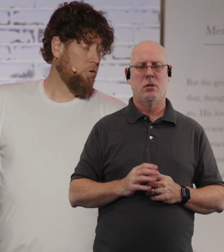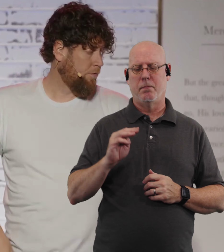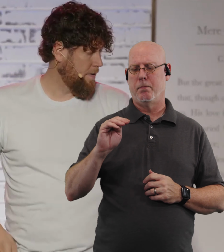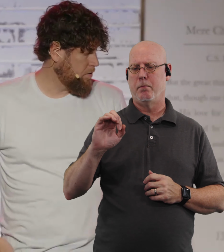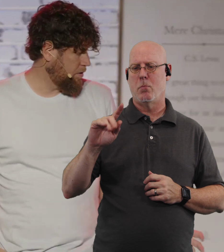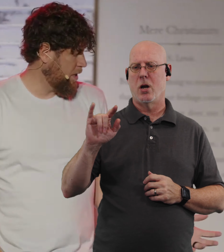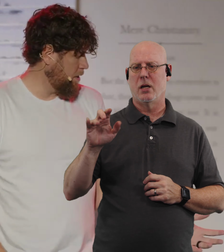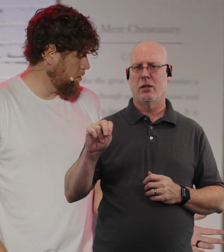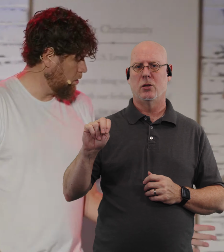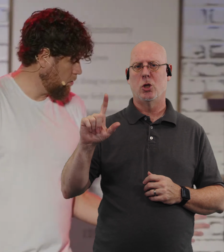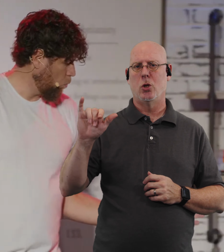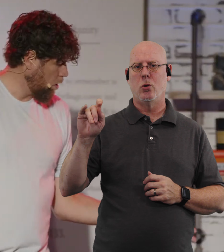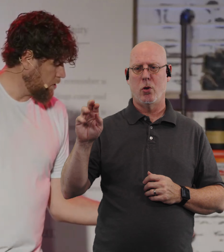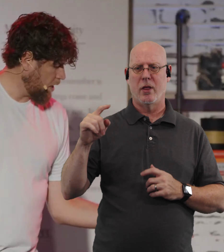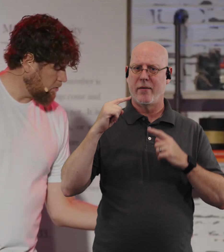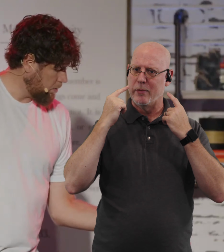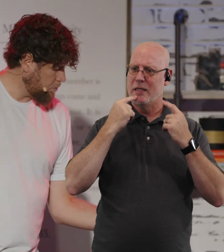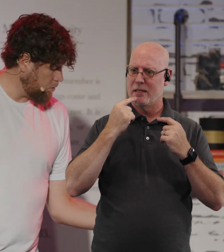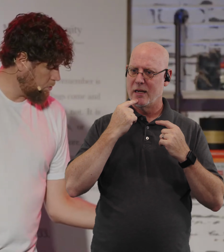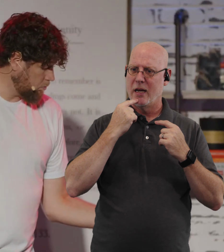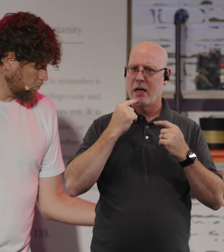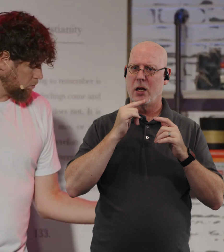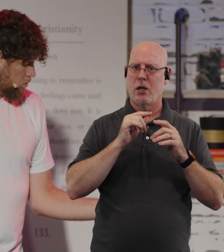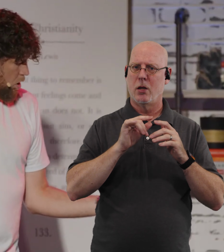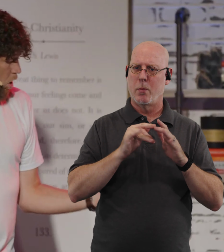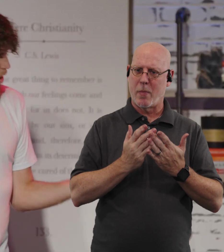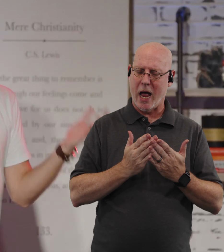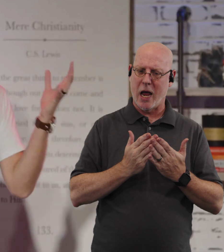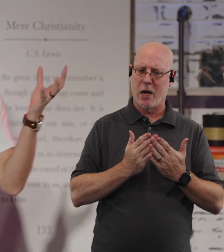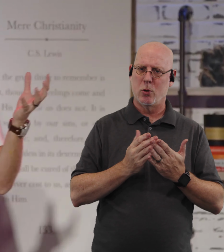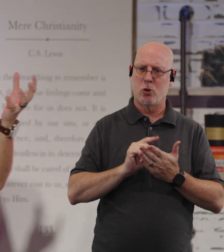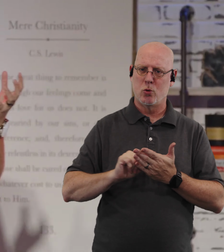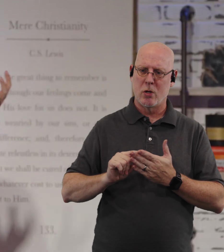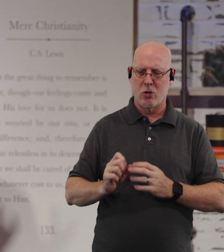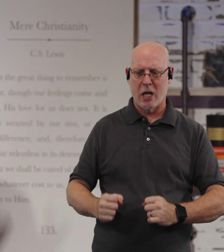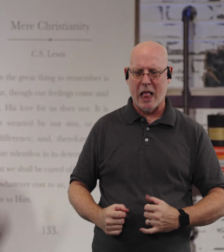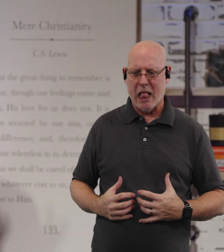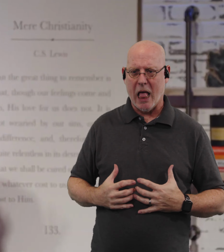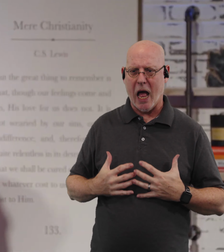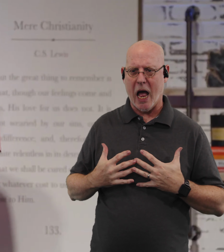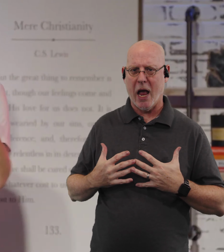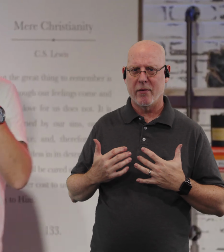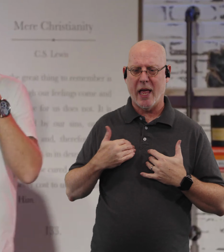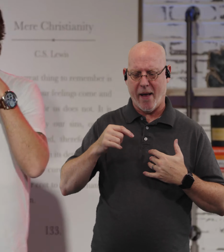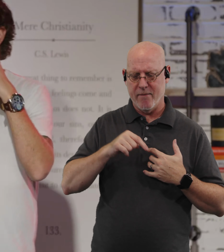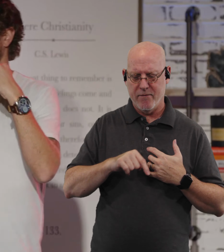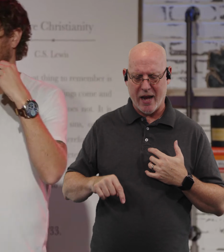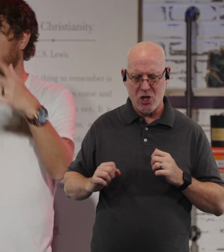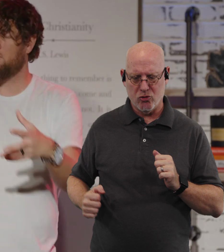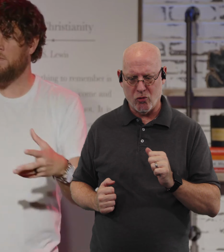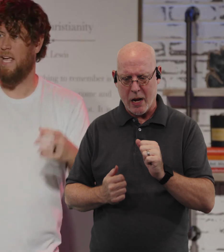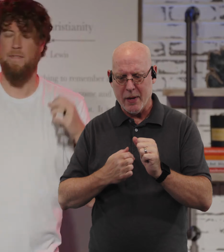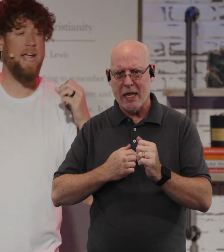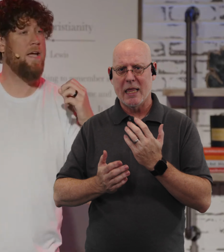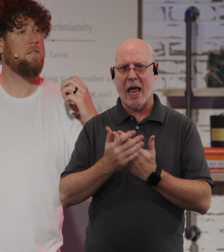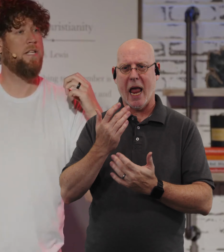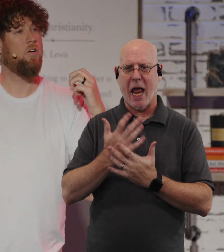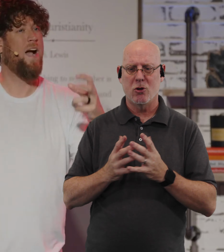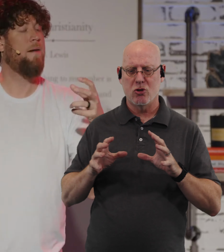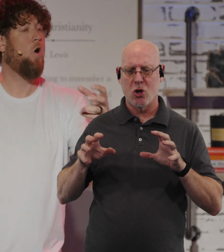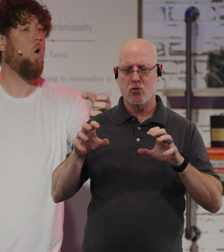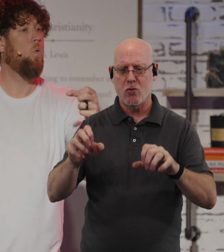Martin Luther famously said, the word of God, the scriptures, are alive. They have feet. They run after me. They have